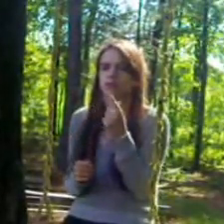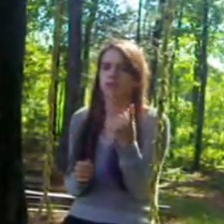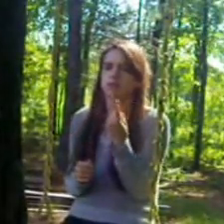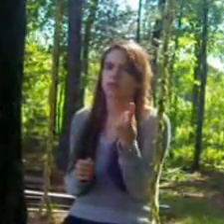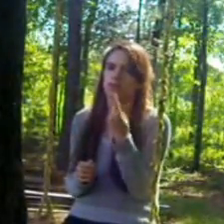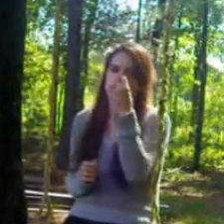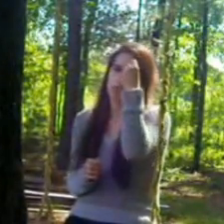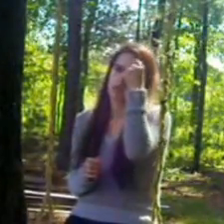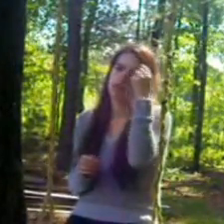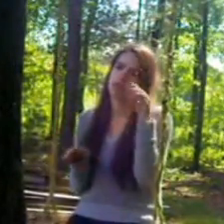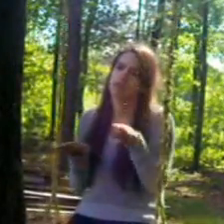Like